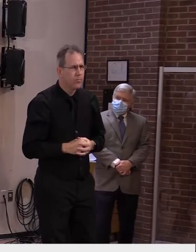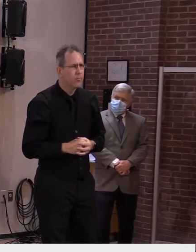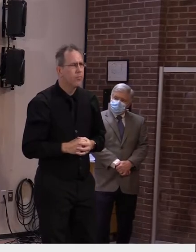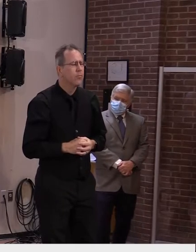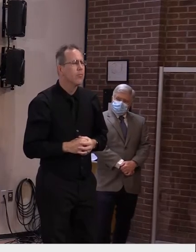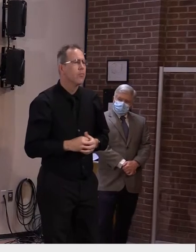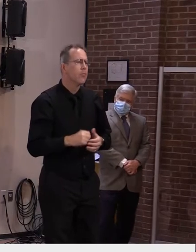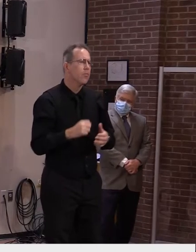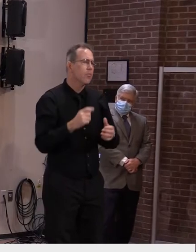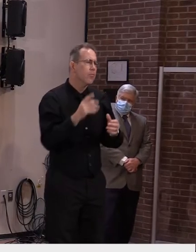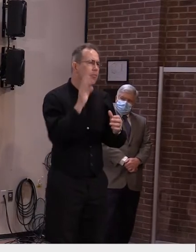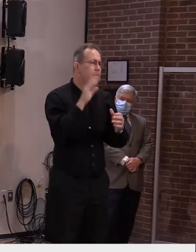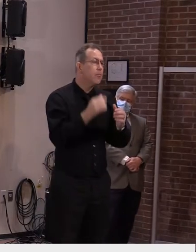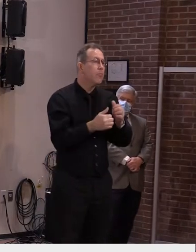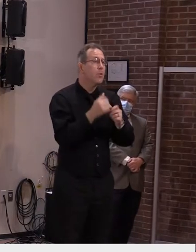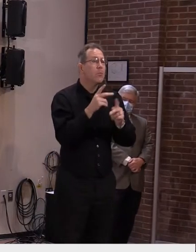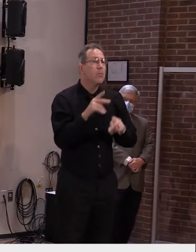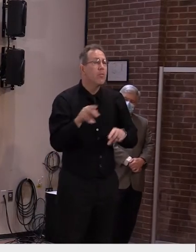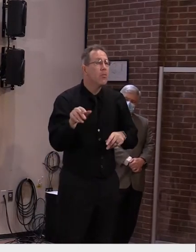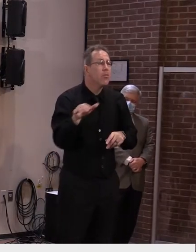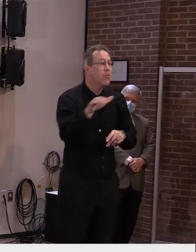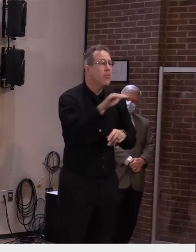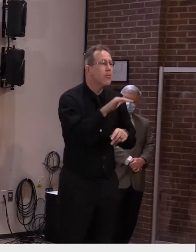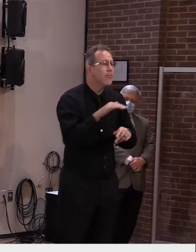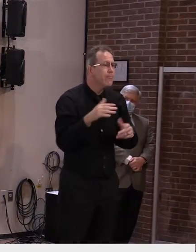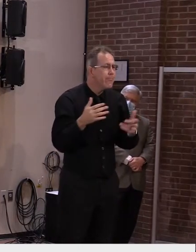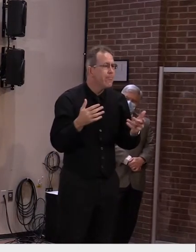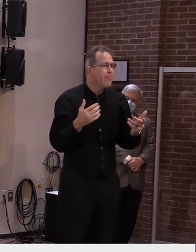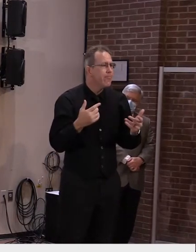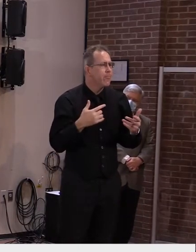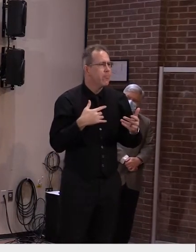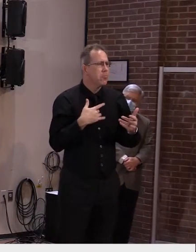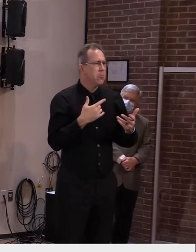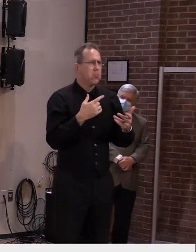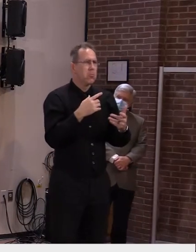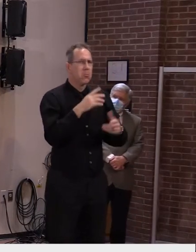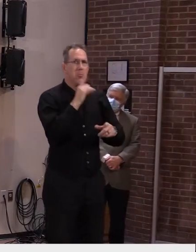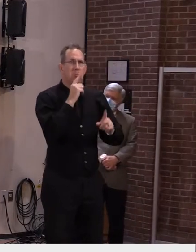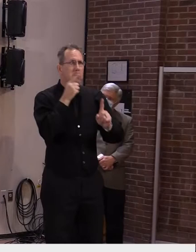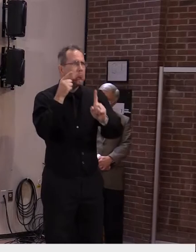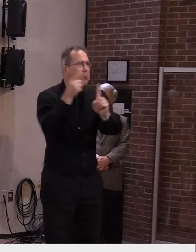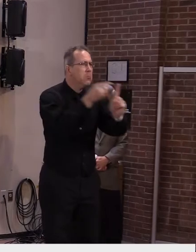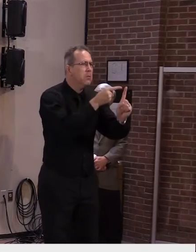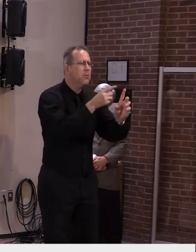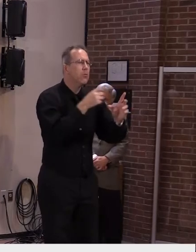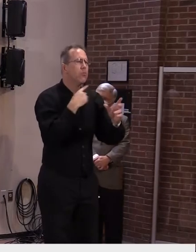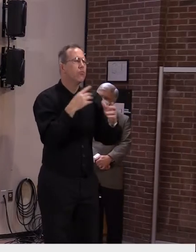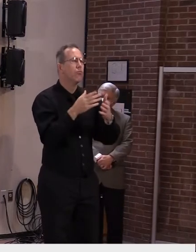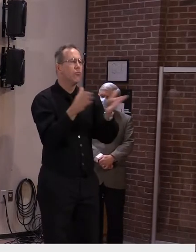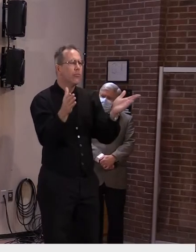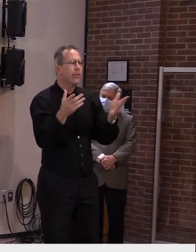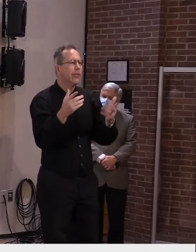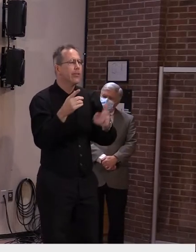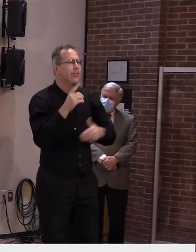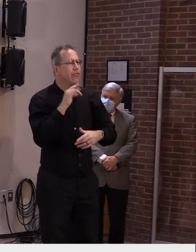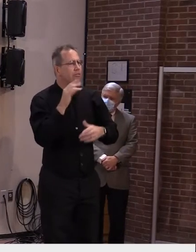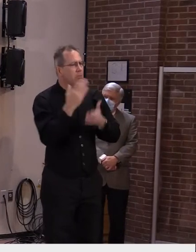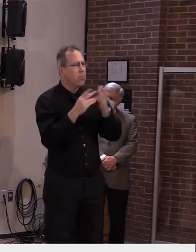and even most people in general underestimate when the mask is most